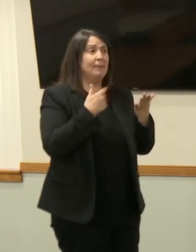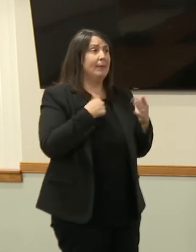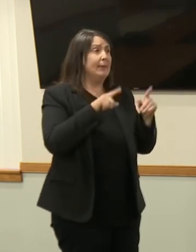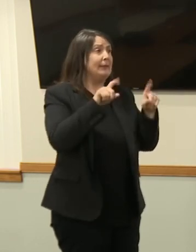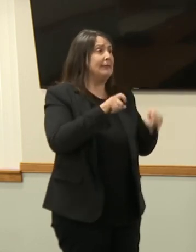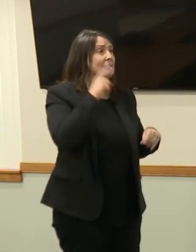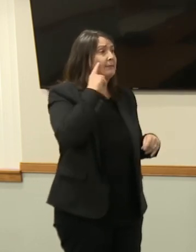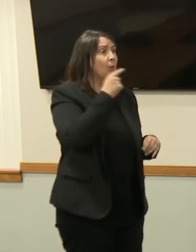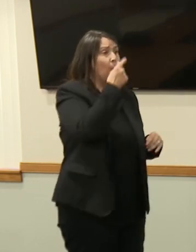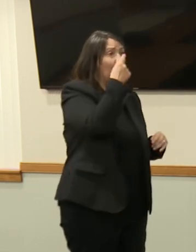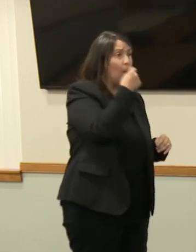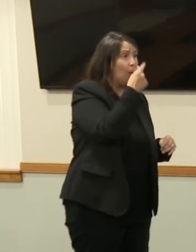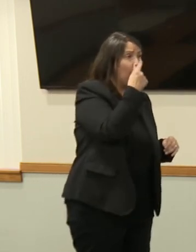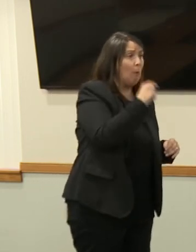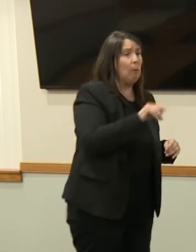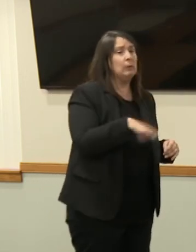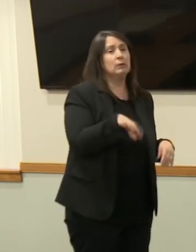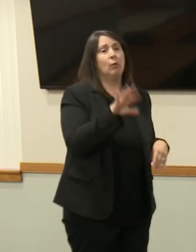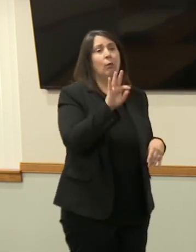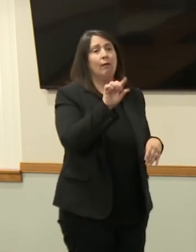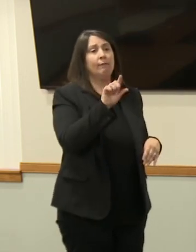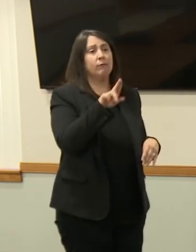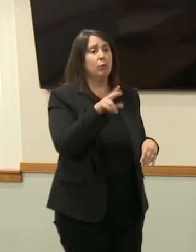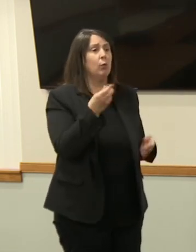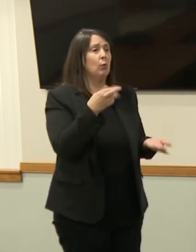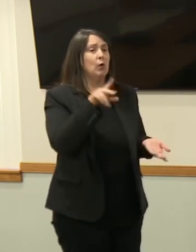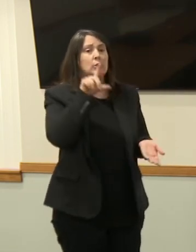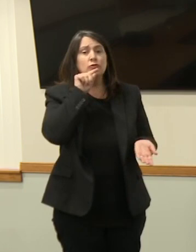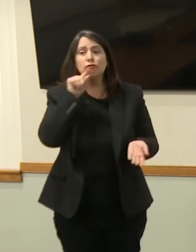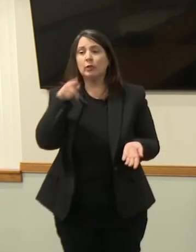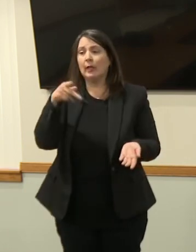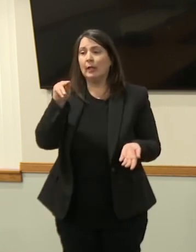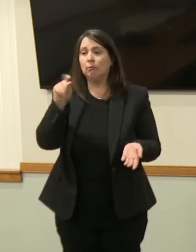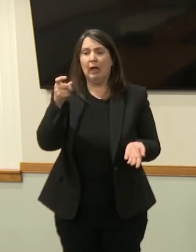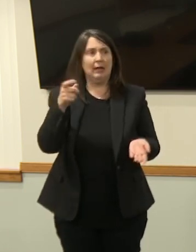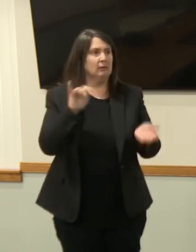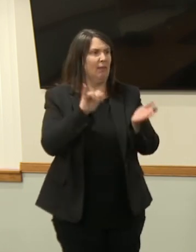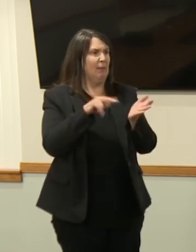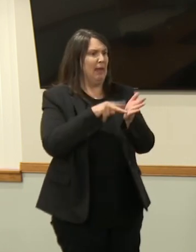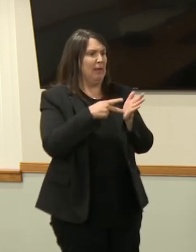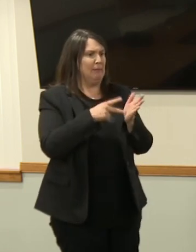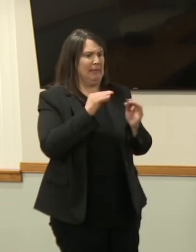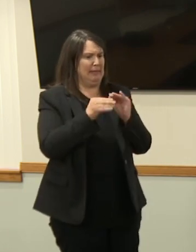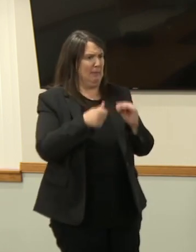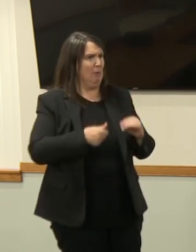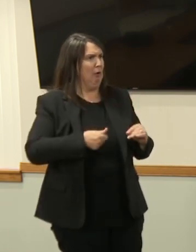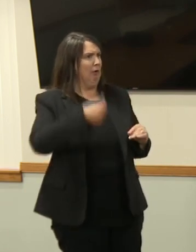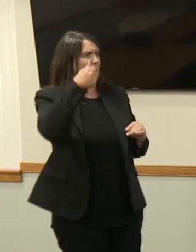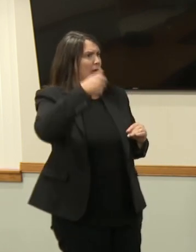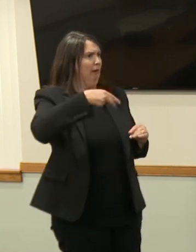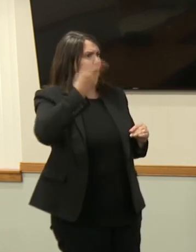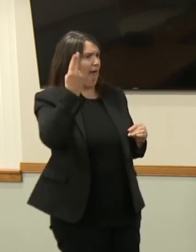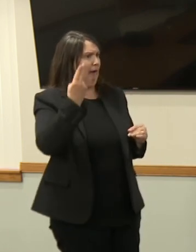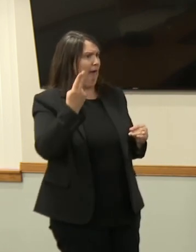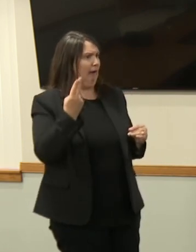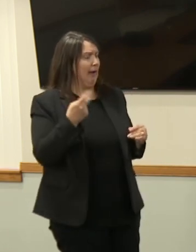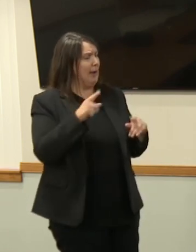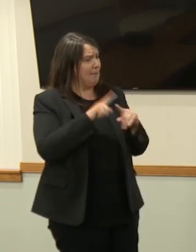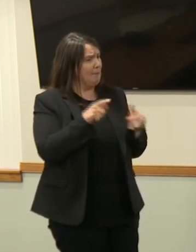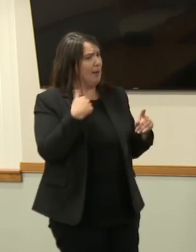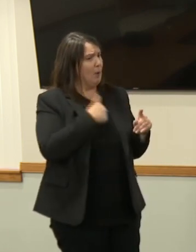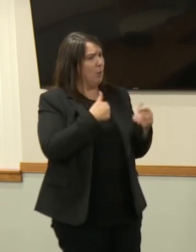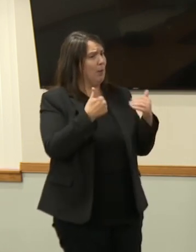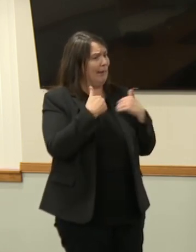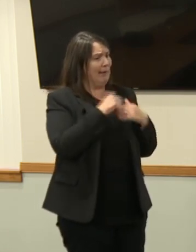or the flu or chickenpox, that would be higher. Obviously, those you could treat, and it's